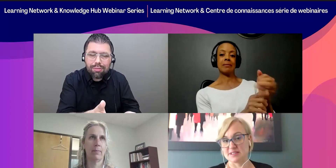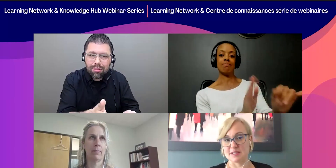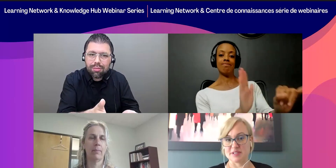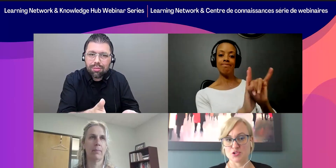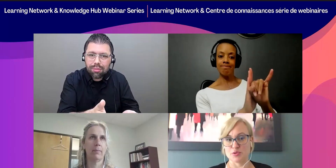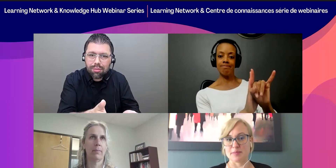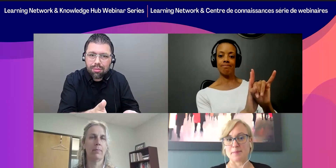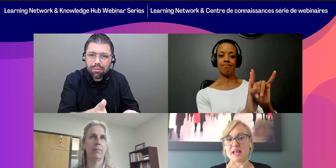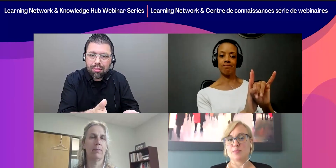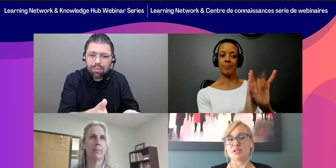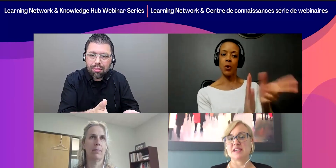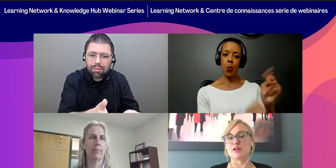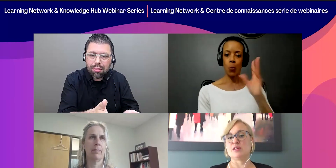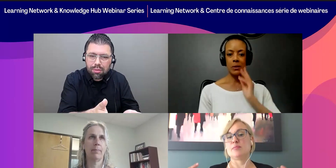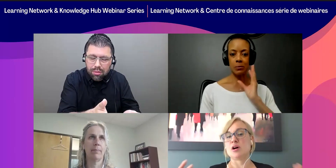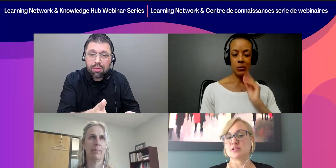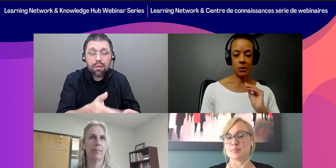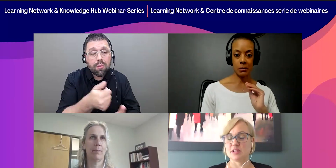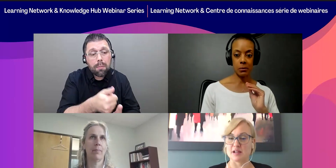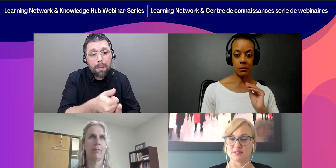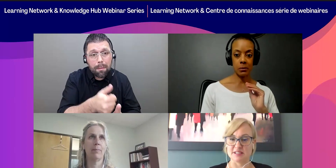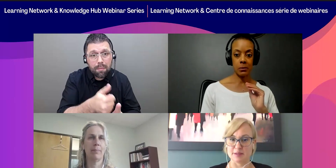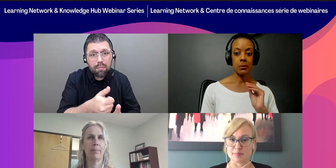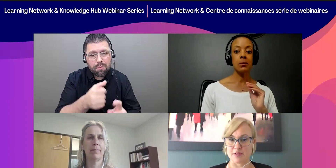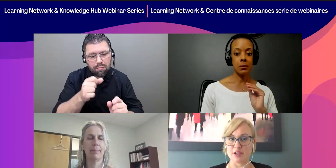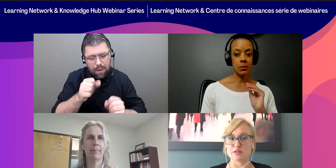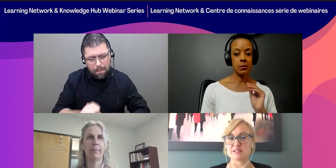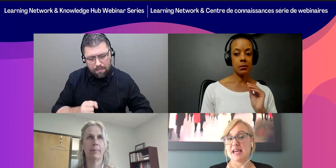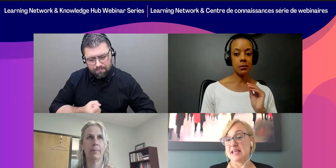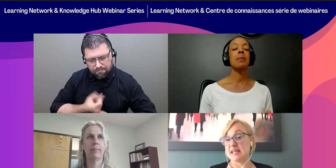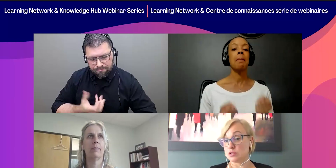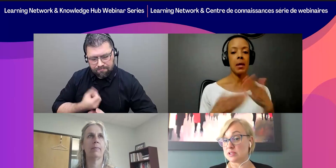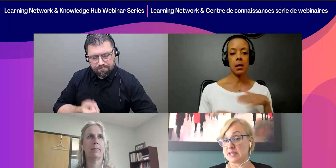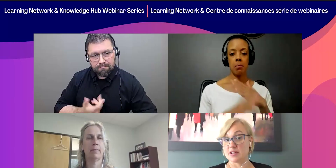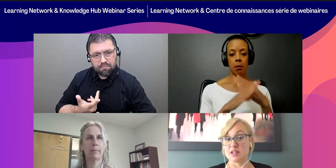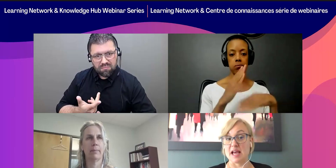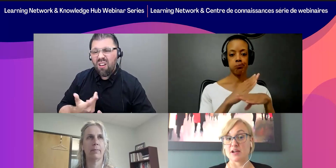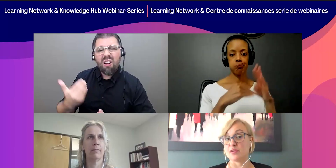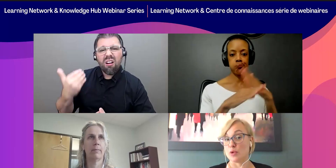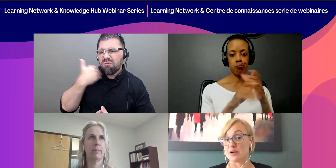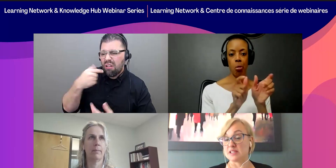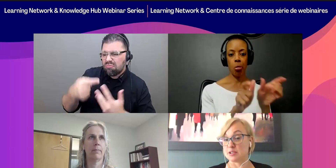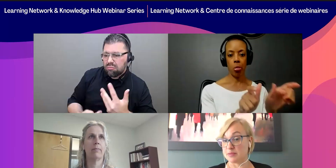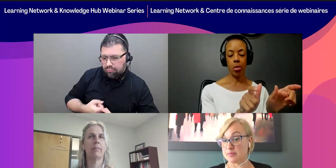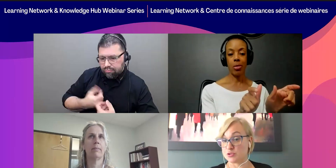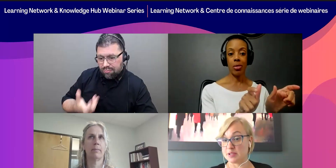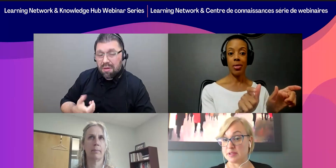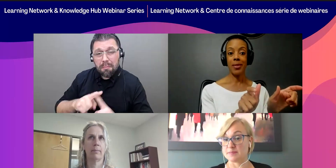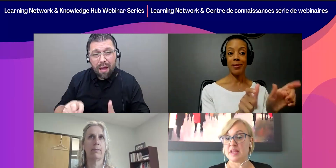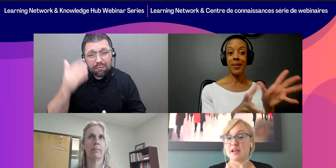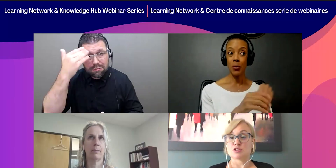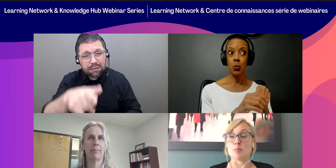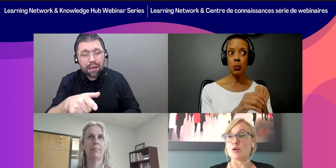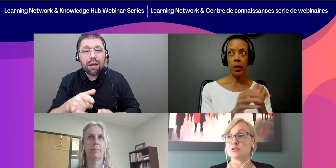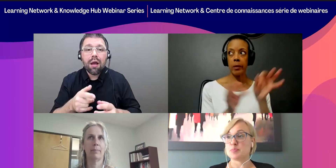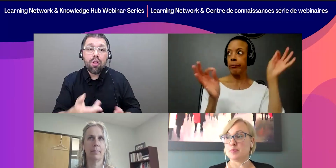or experiencing mistreatment. But there are multiple help-seeking barriers, including a lack of awareness about